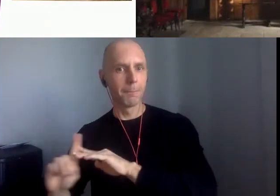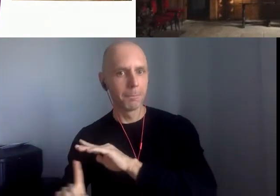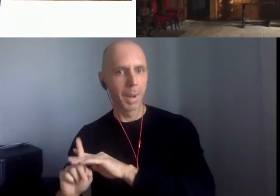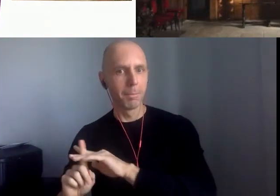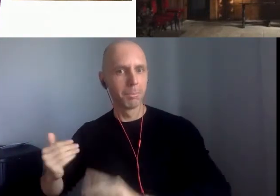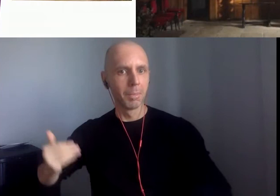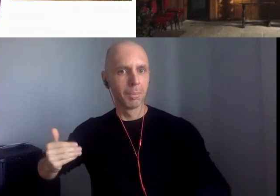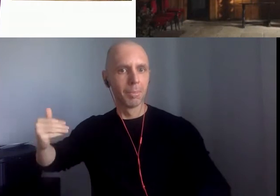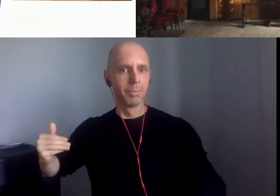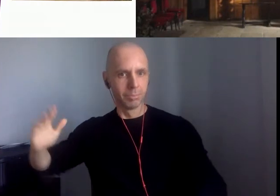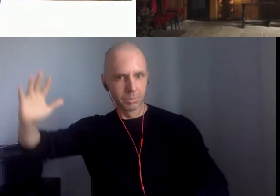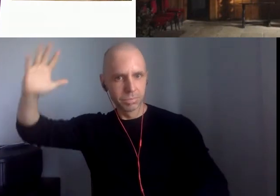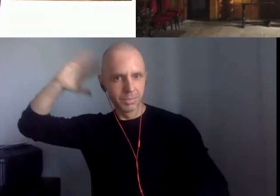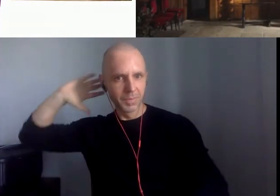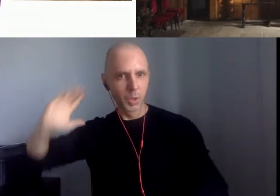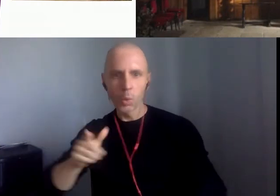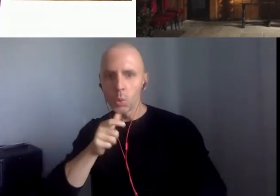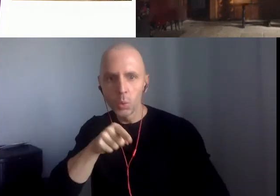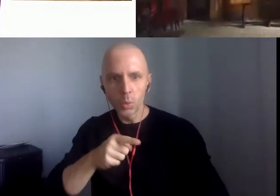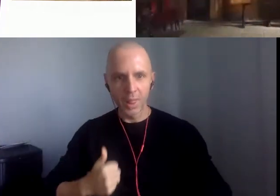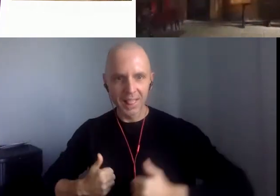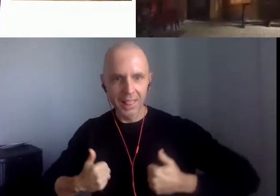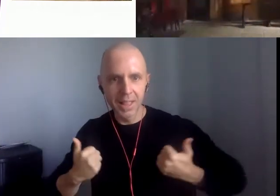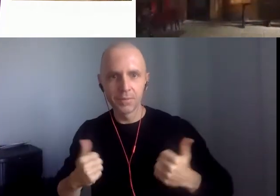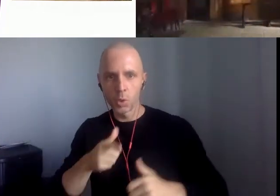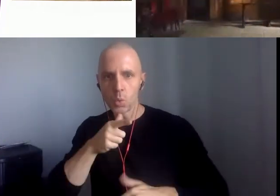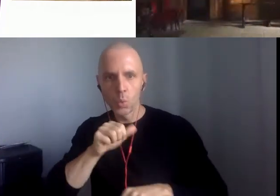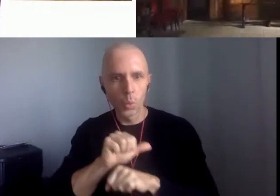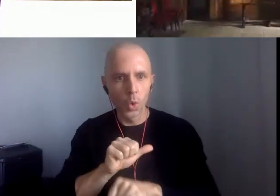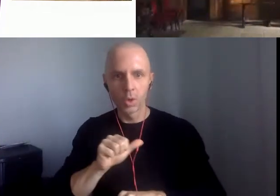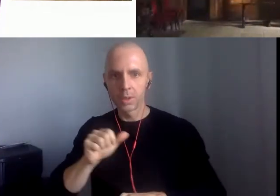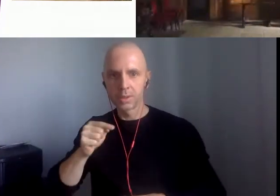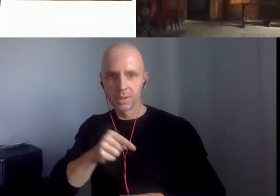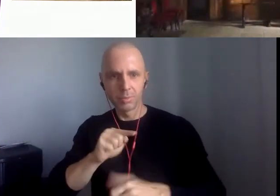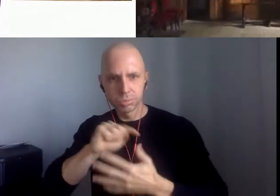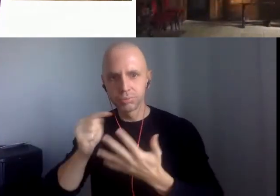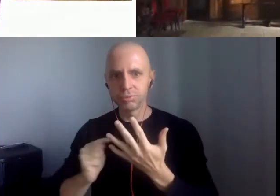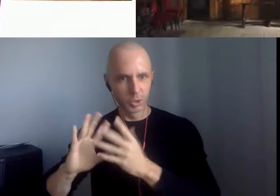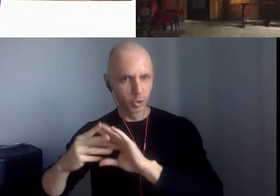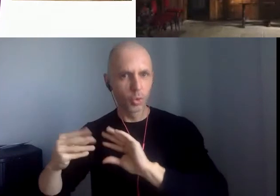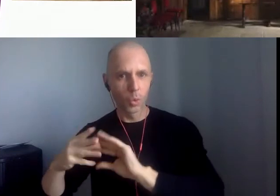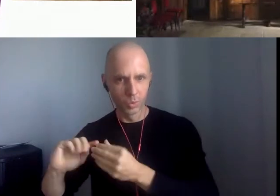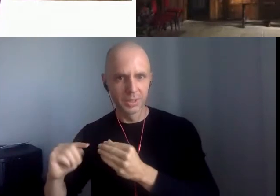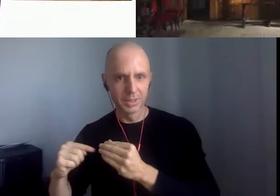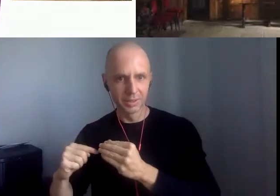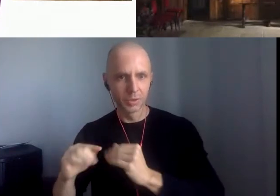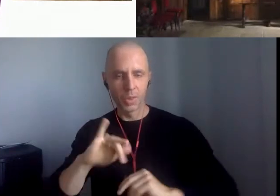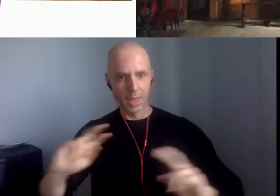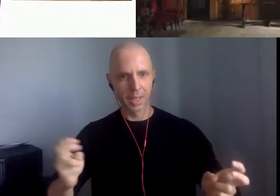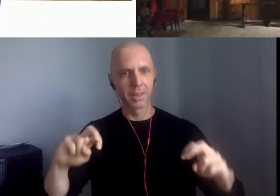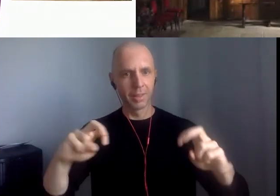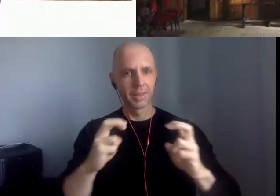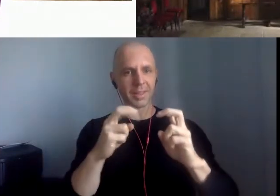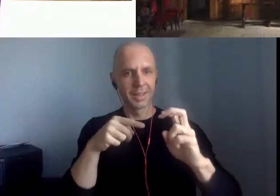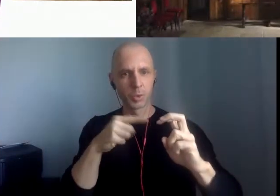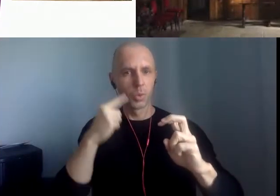here, owned the castle, worked here and so on. And that's really exciting to really reframe the castle in terms